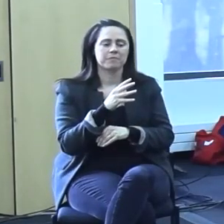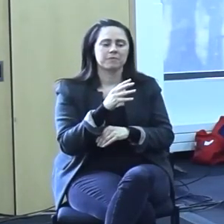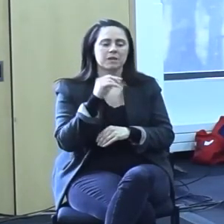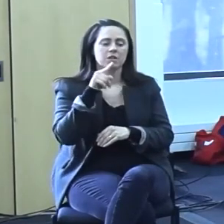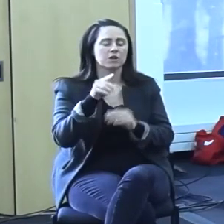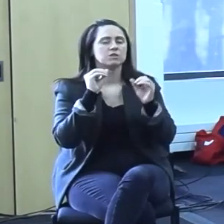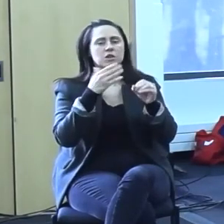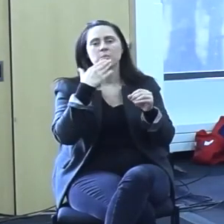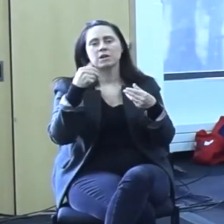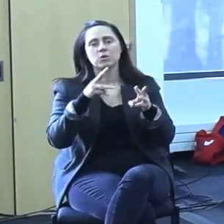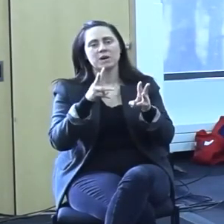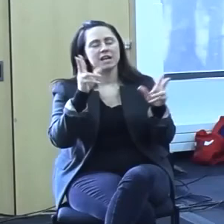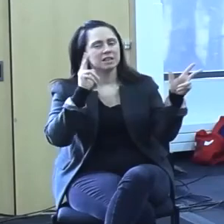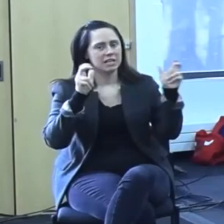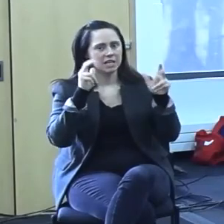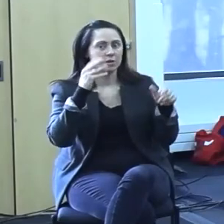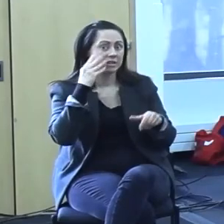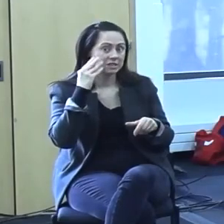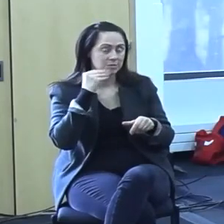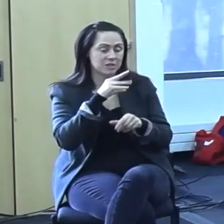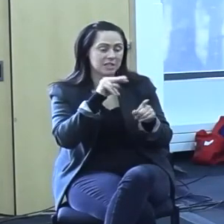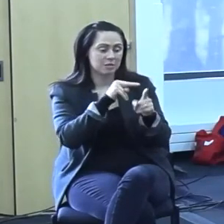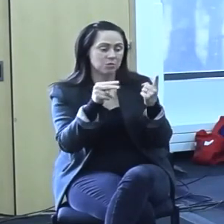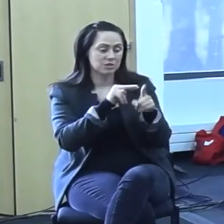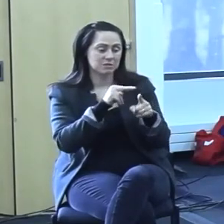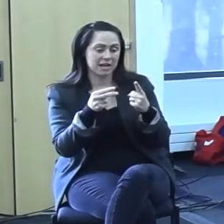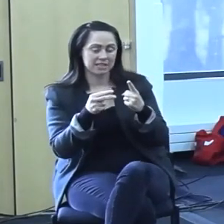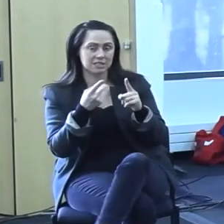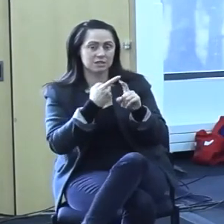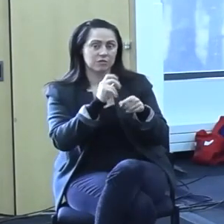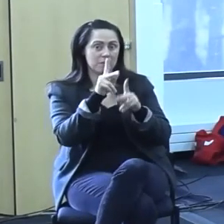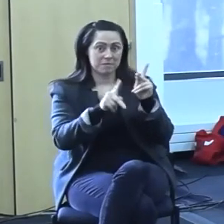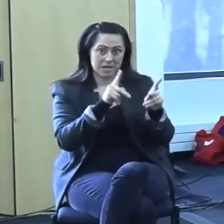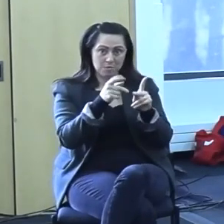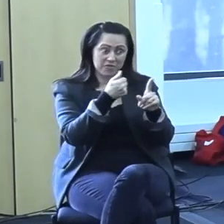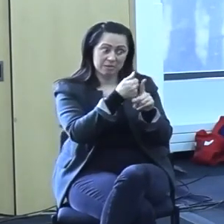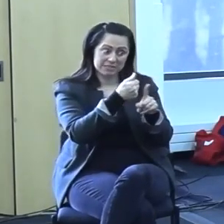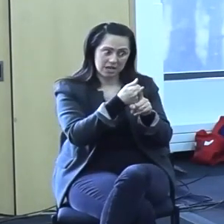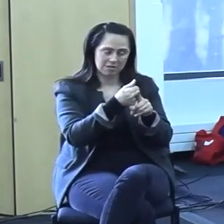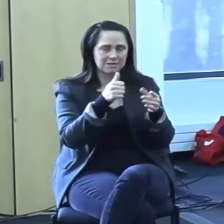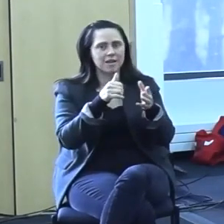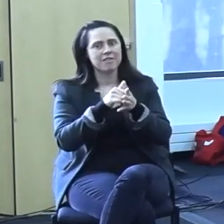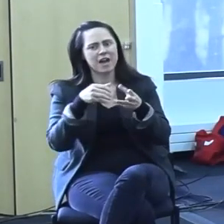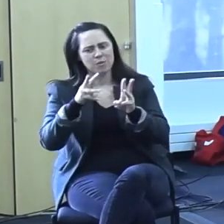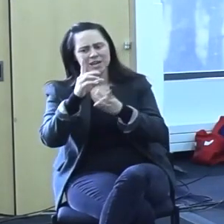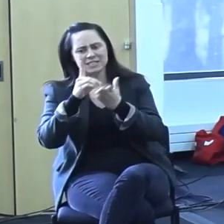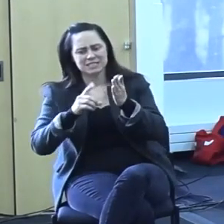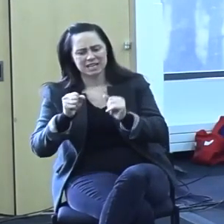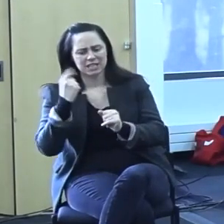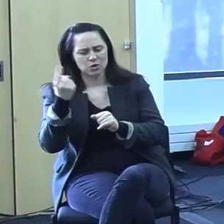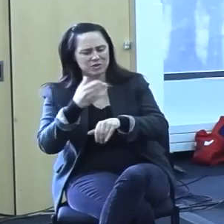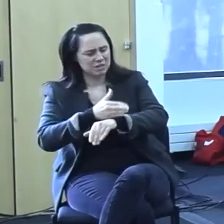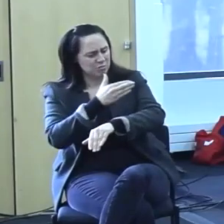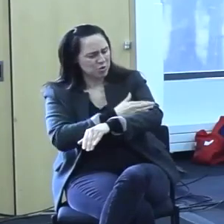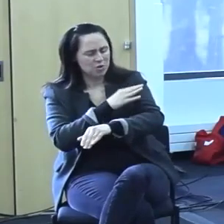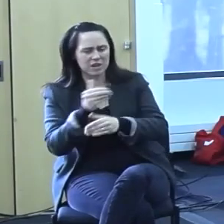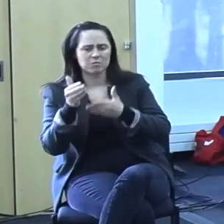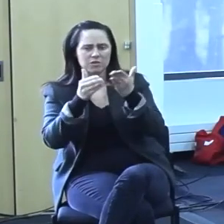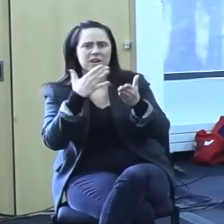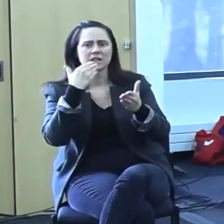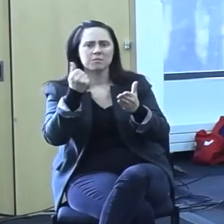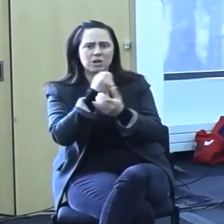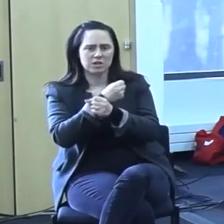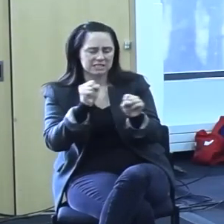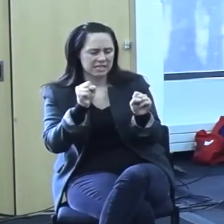There's no better way than hearing the experiences and perspectives from people. That way, design can constantly improve and provide a better and